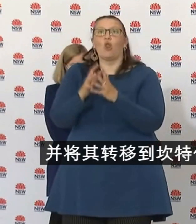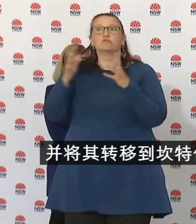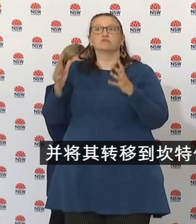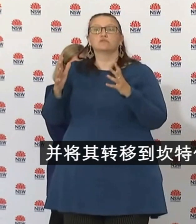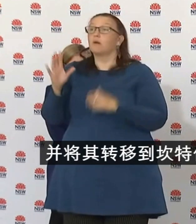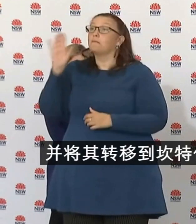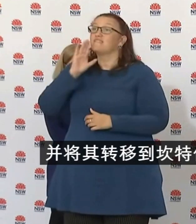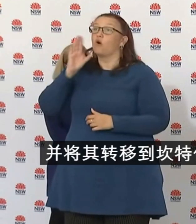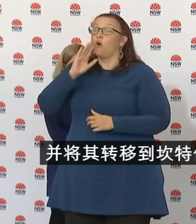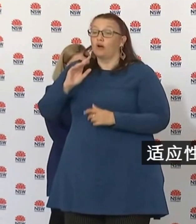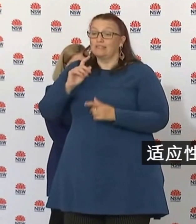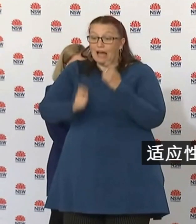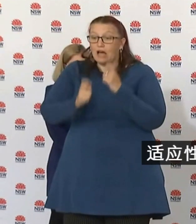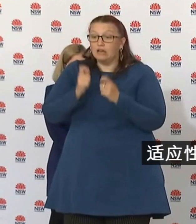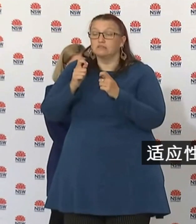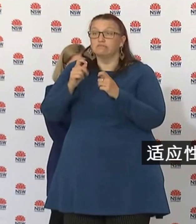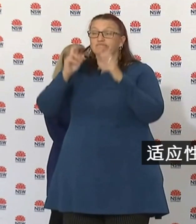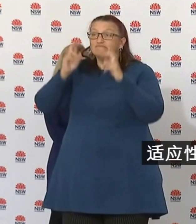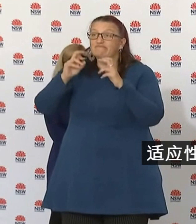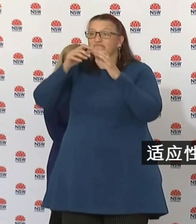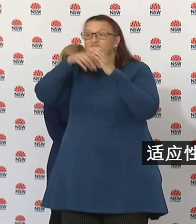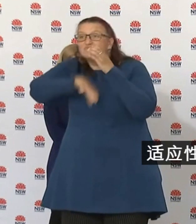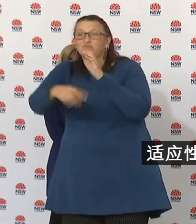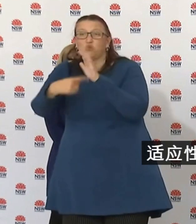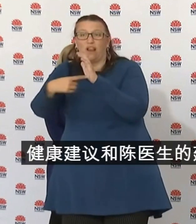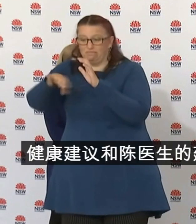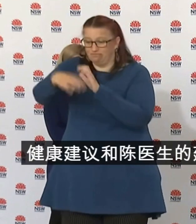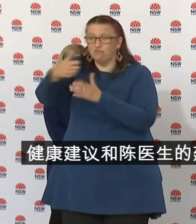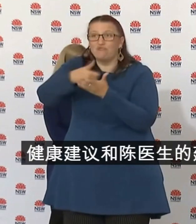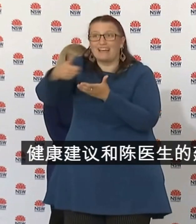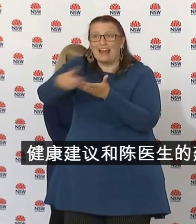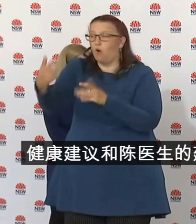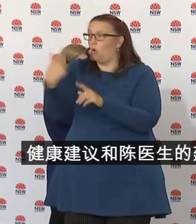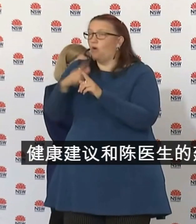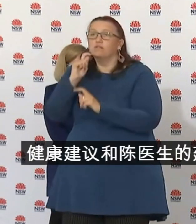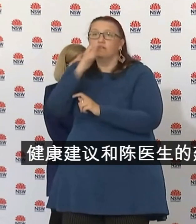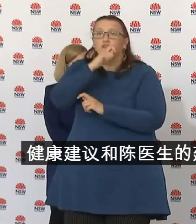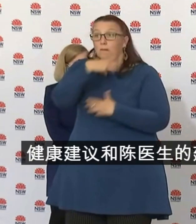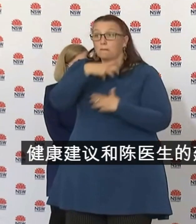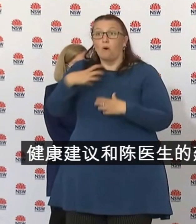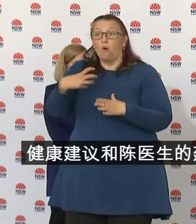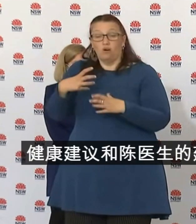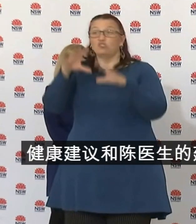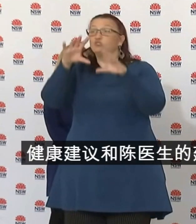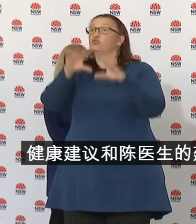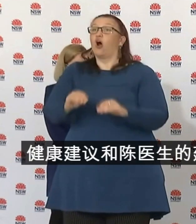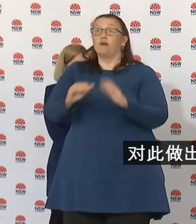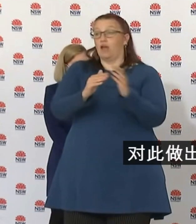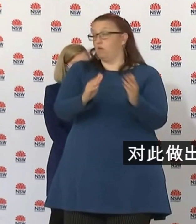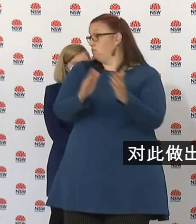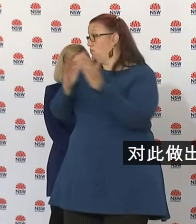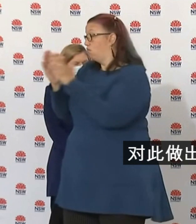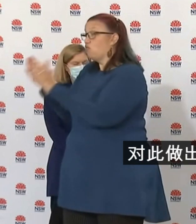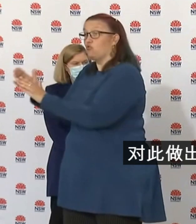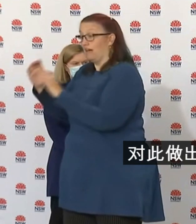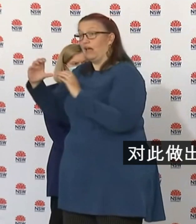Canterbury-Bankstown. So we need to be flexible and adaptable. We need to be able to respond to the health advice, and Dr. Chan's advice might change overnight and we need to